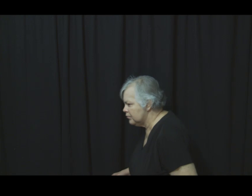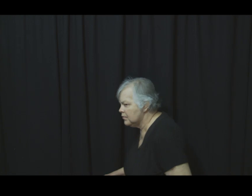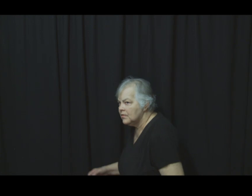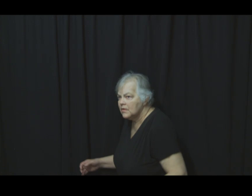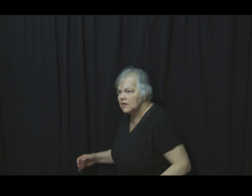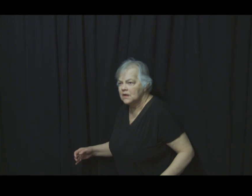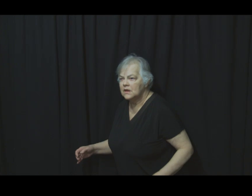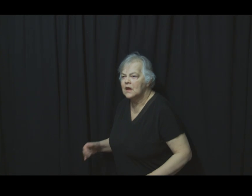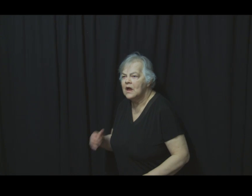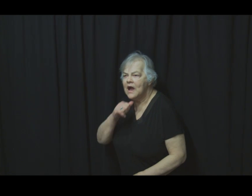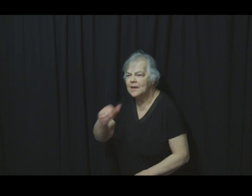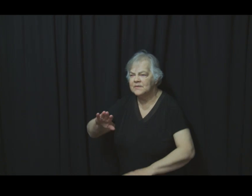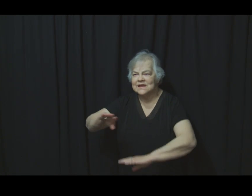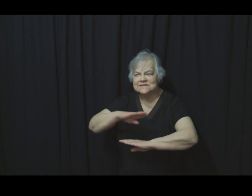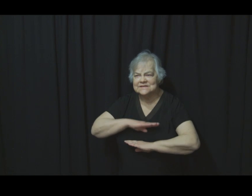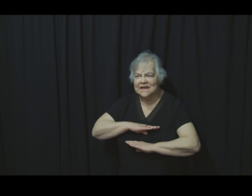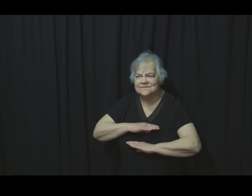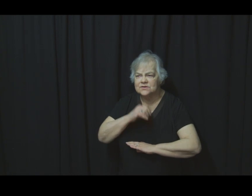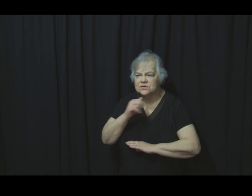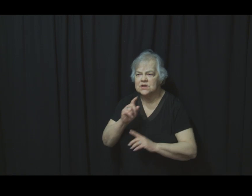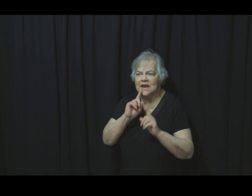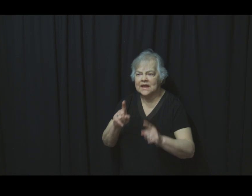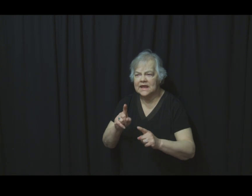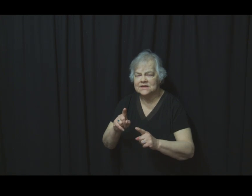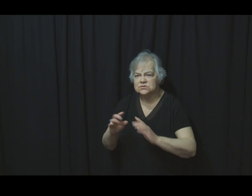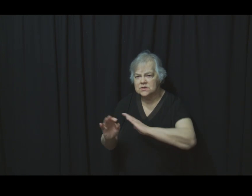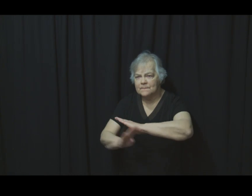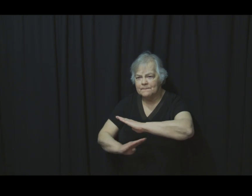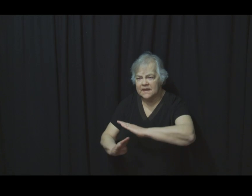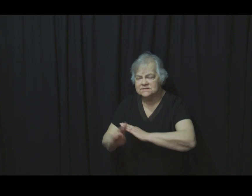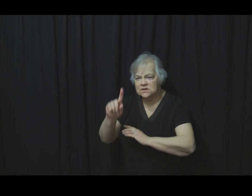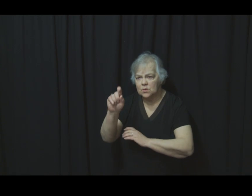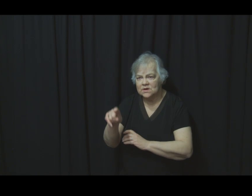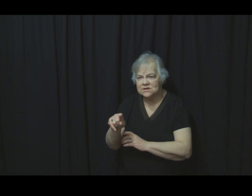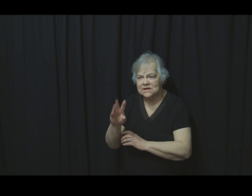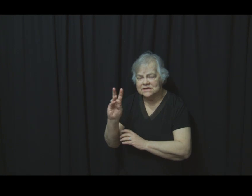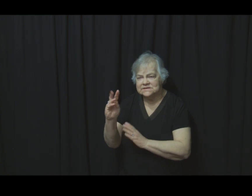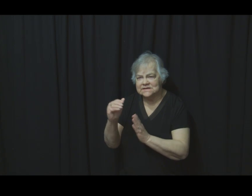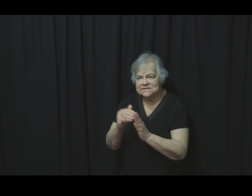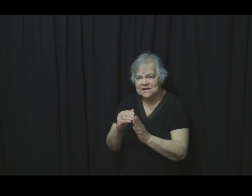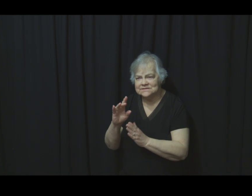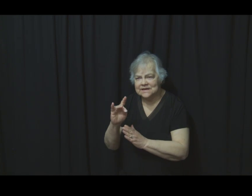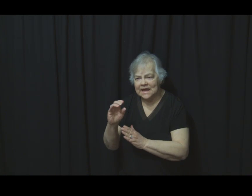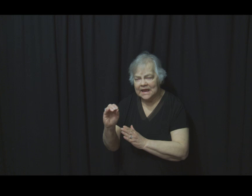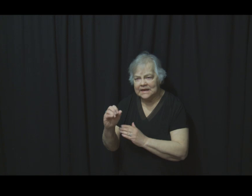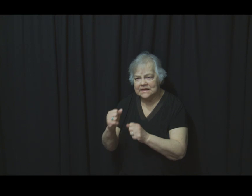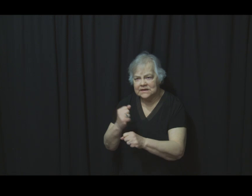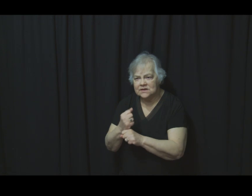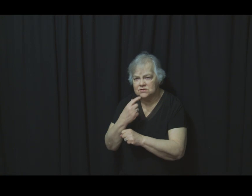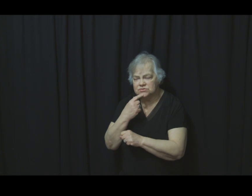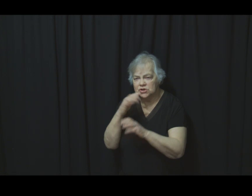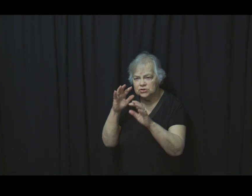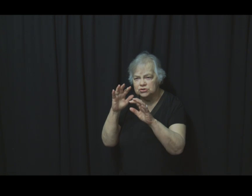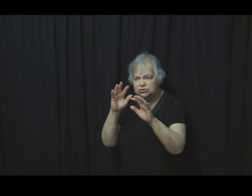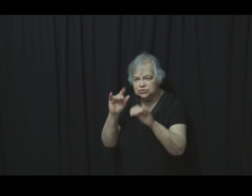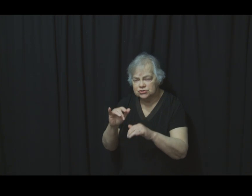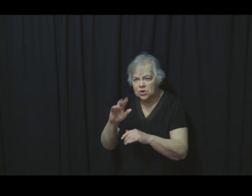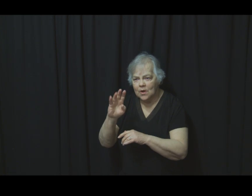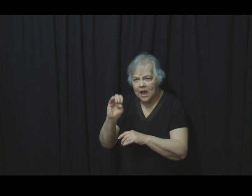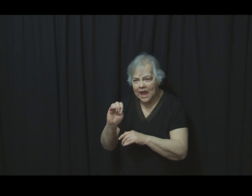just fundamental questions. 680,000 years of snow ice layers, which require a winter-summer